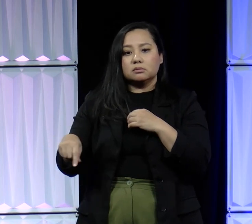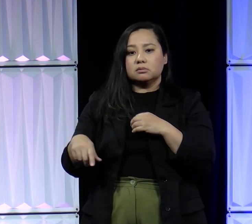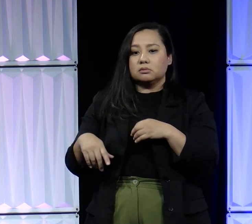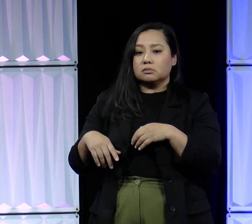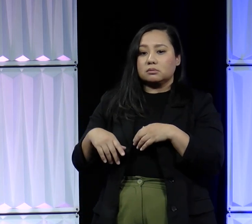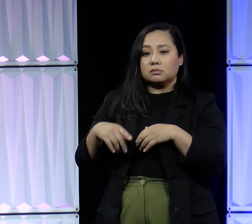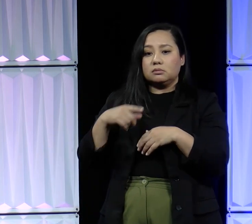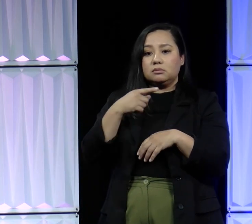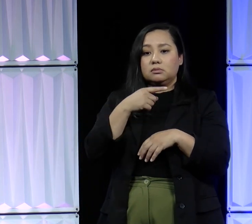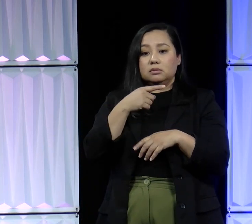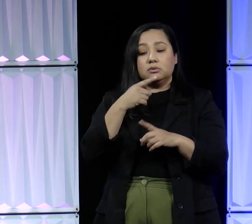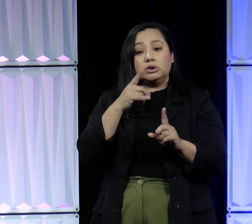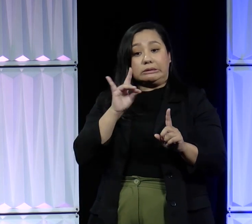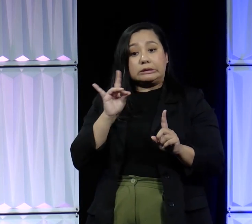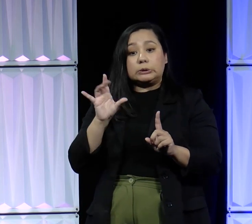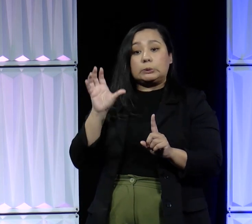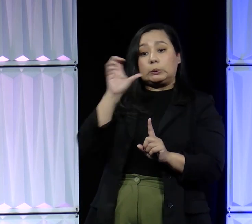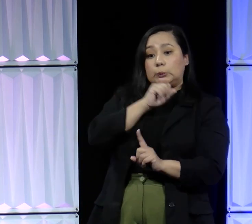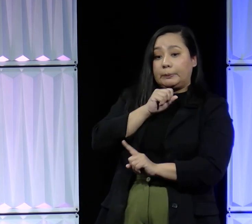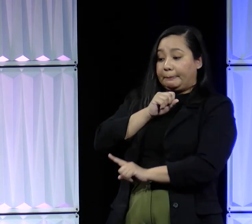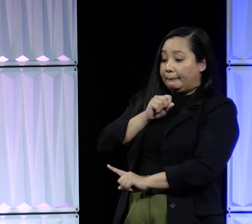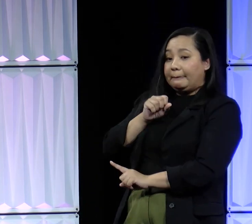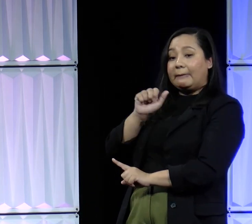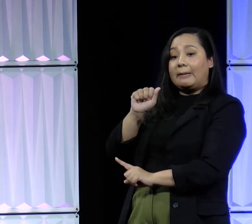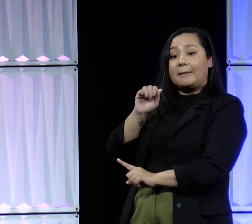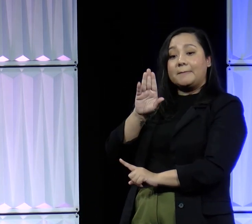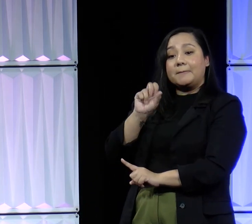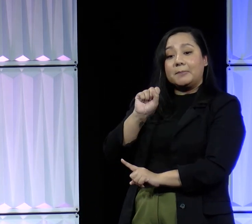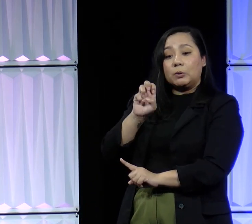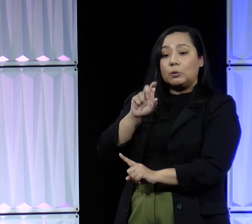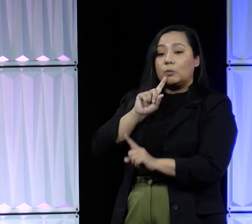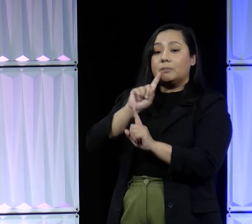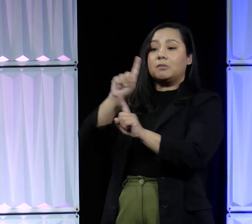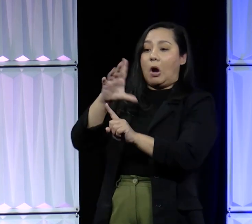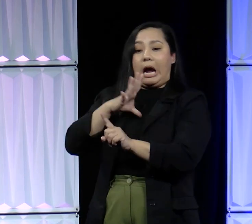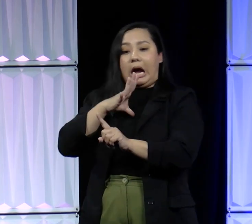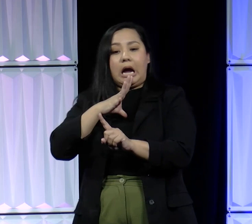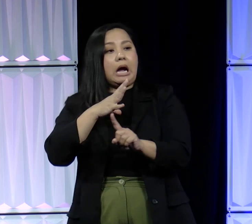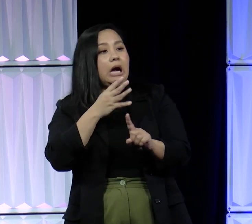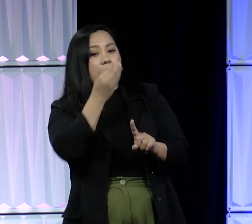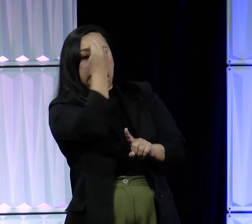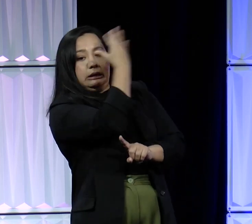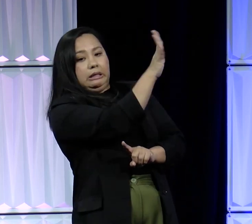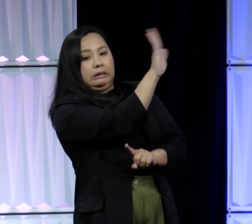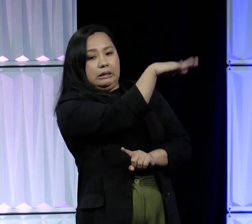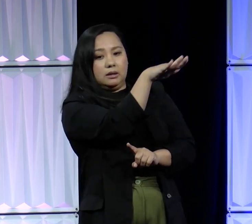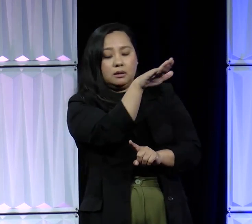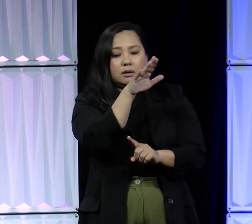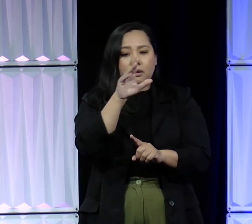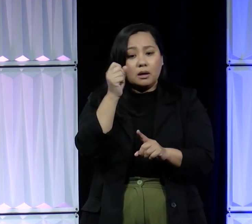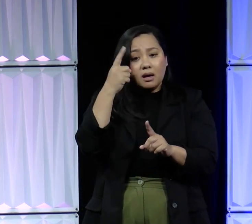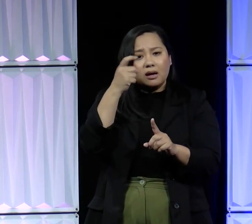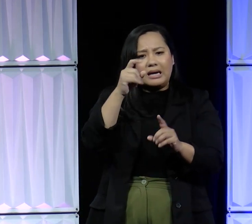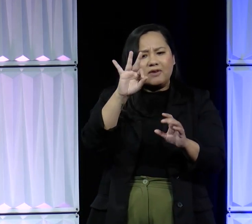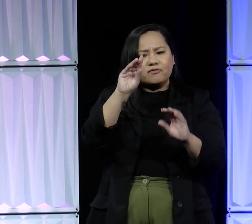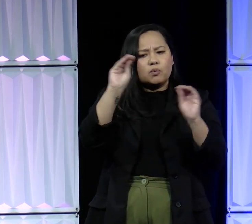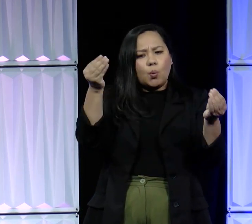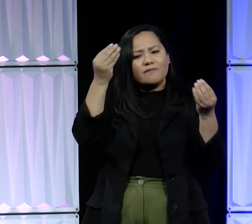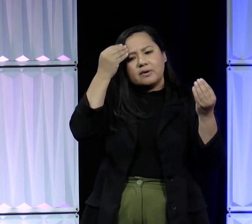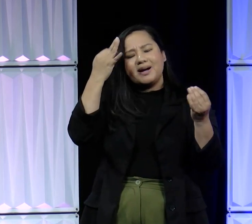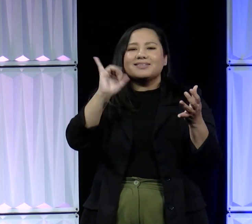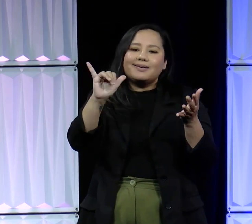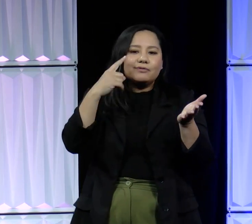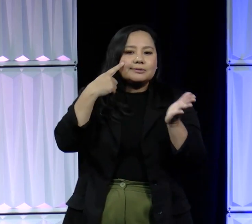abuse and report it if information is not available. And that includes if the parent is incoherent or speaks a